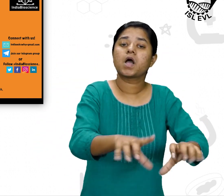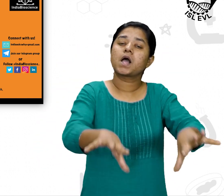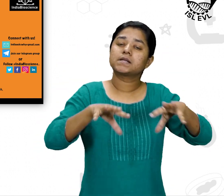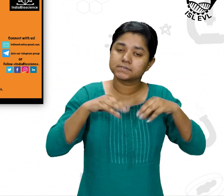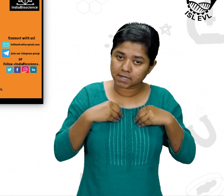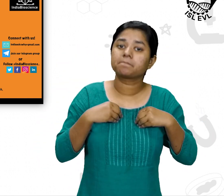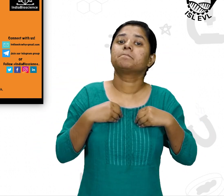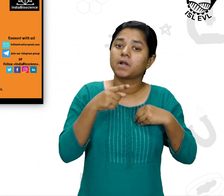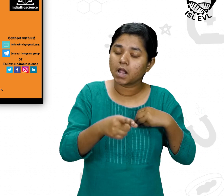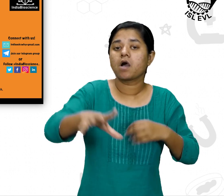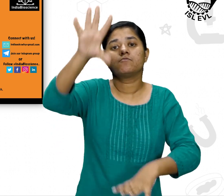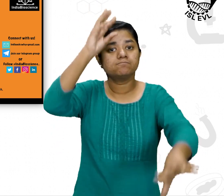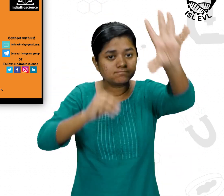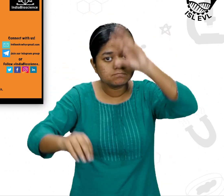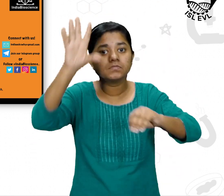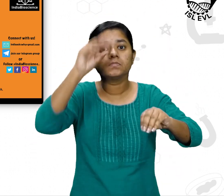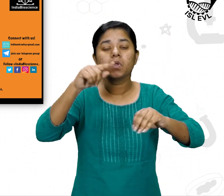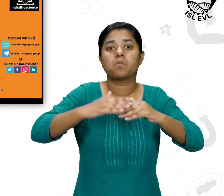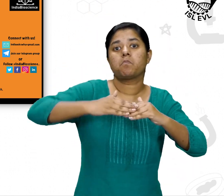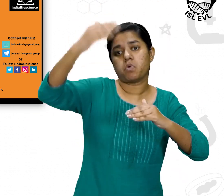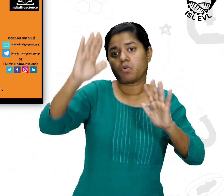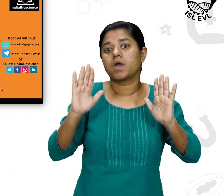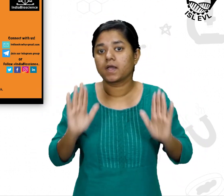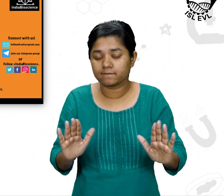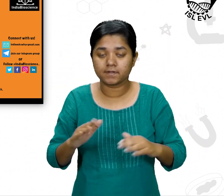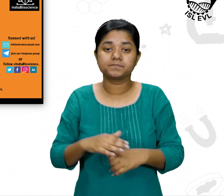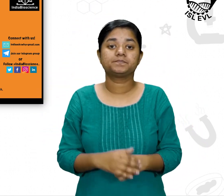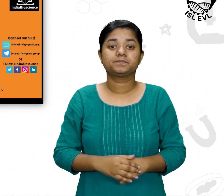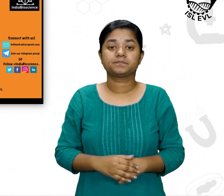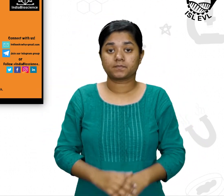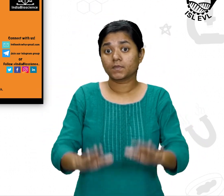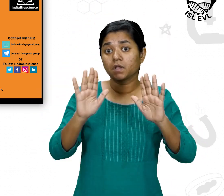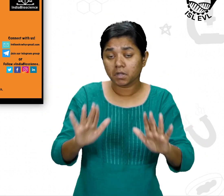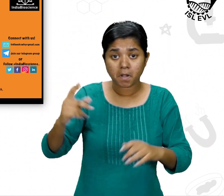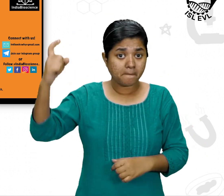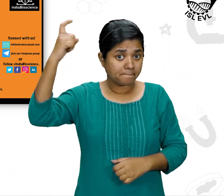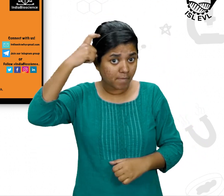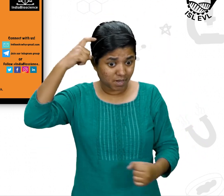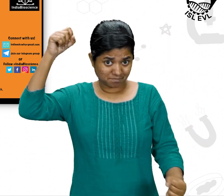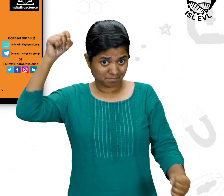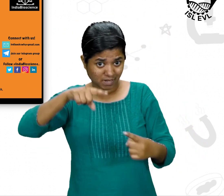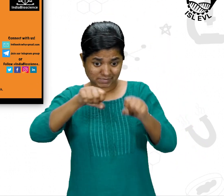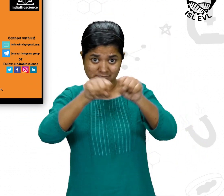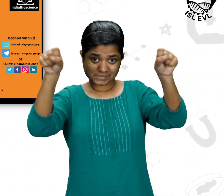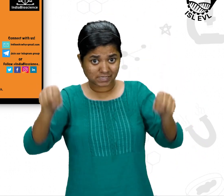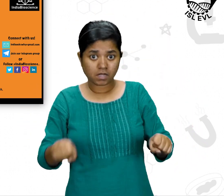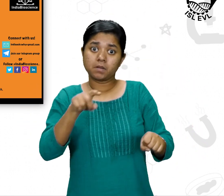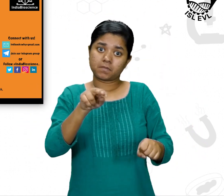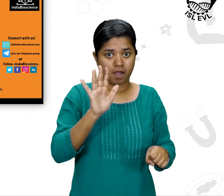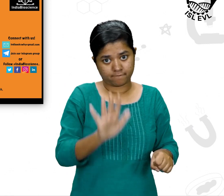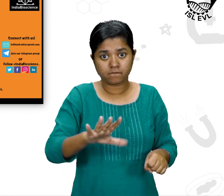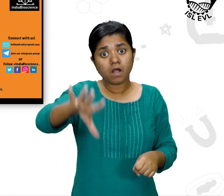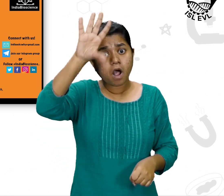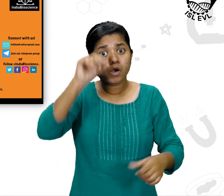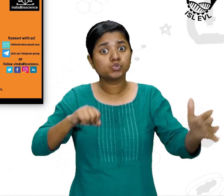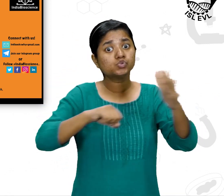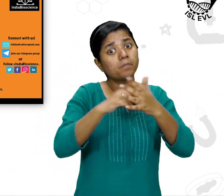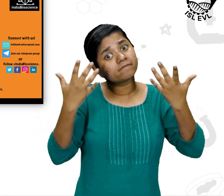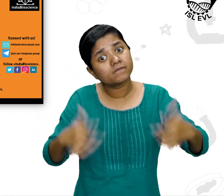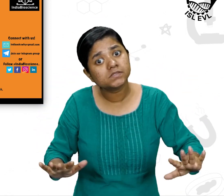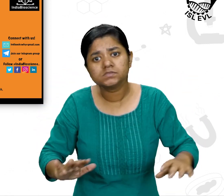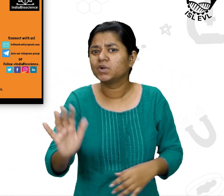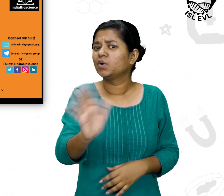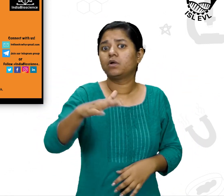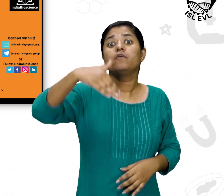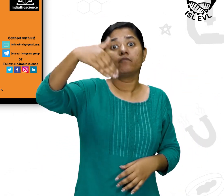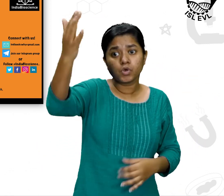But listeners, what we know about the brain's wiring might change as we get more evidence over time. Who knows? In